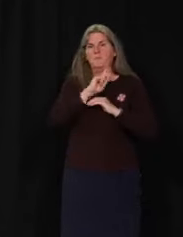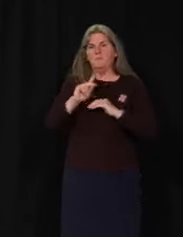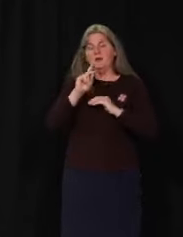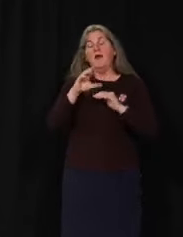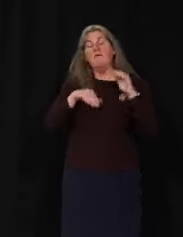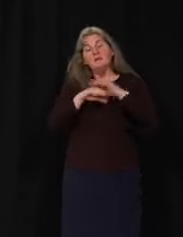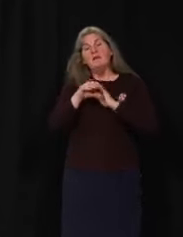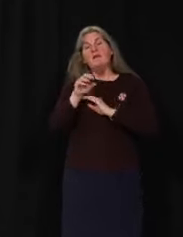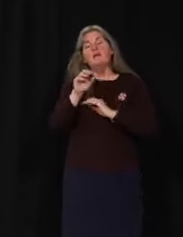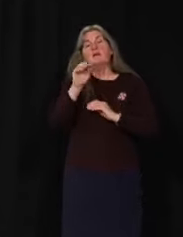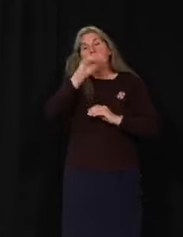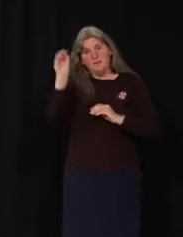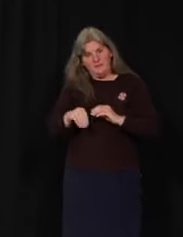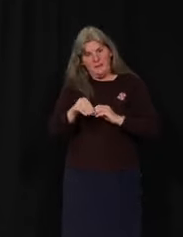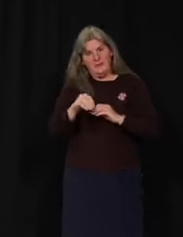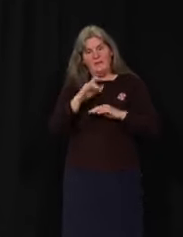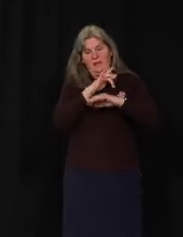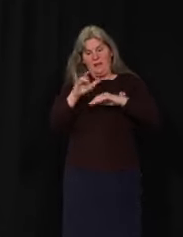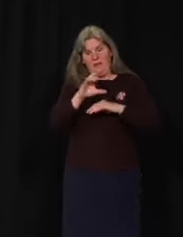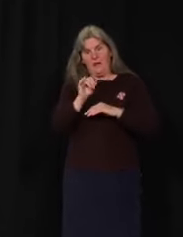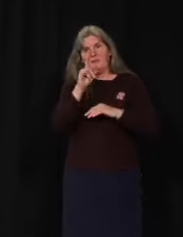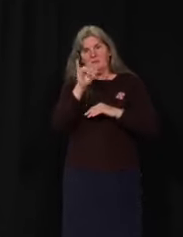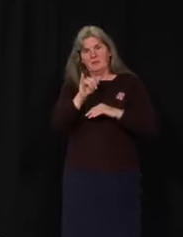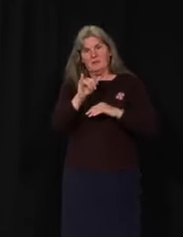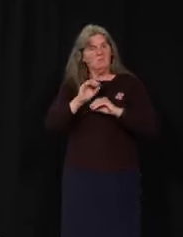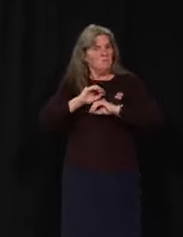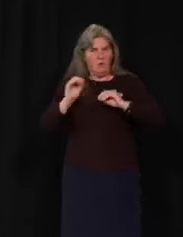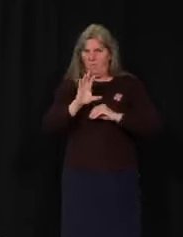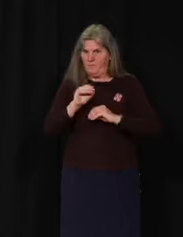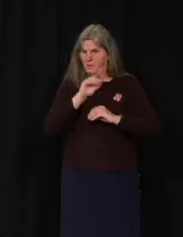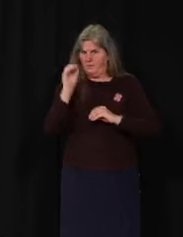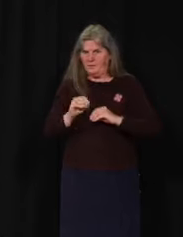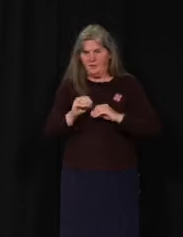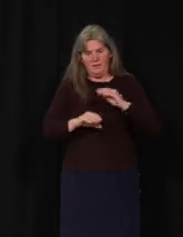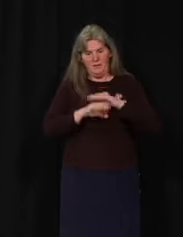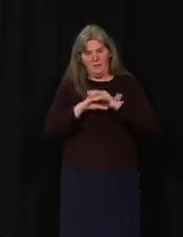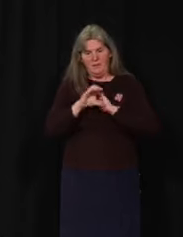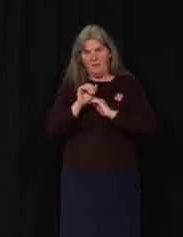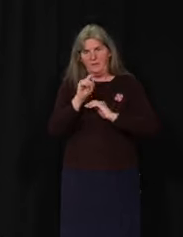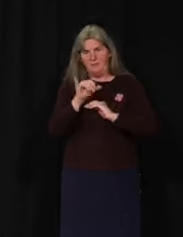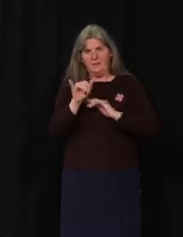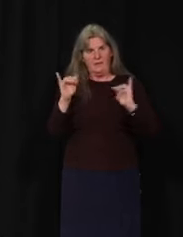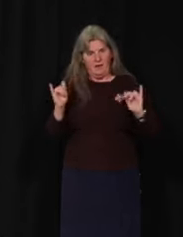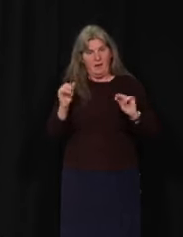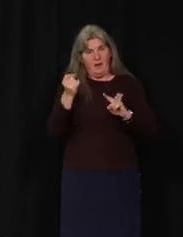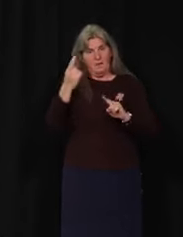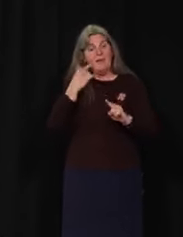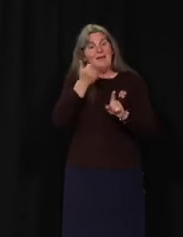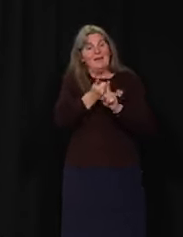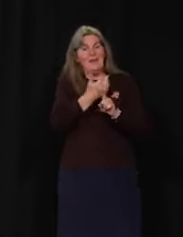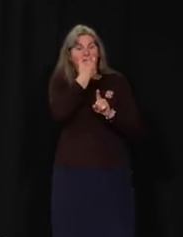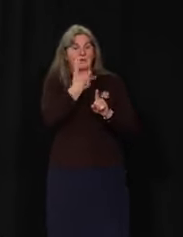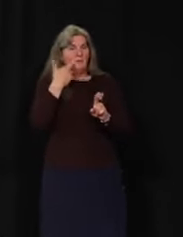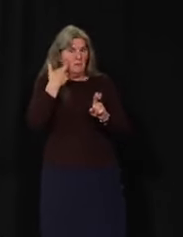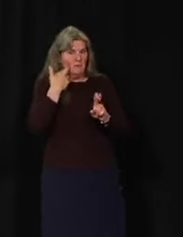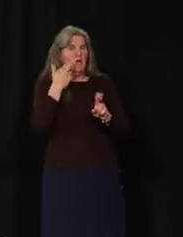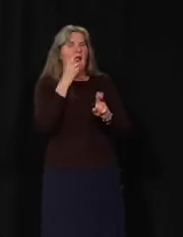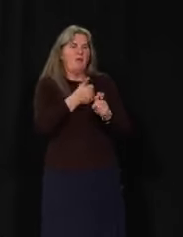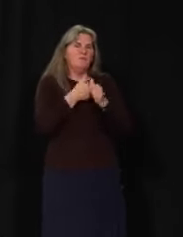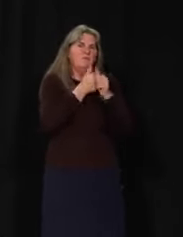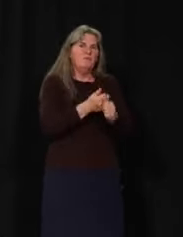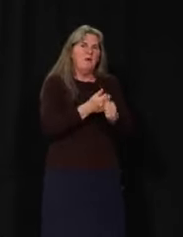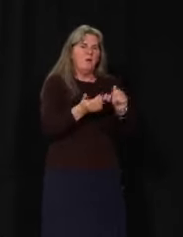That 50% capacity is now lifted. So, but at the same time, each of those restaurants has to adhere to their operational plans.